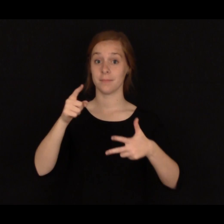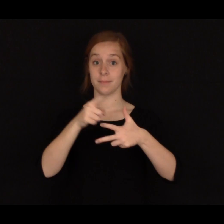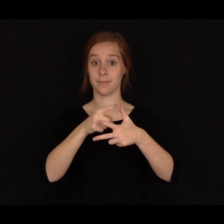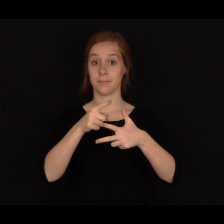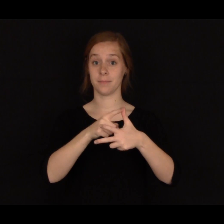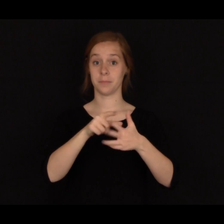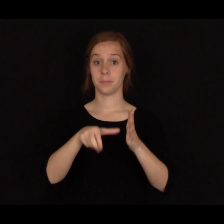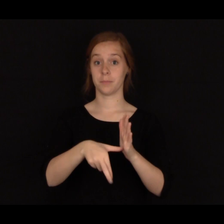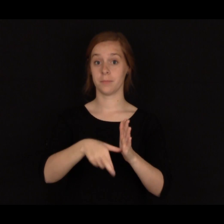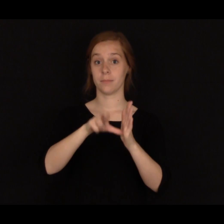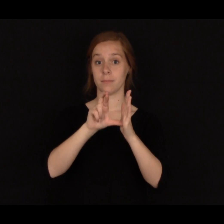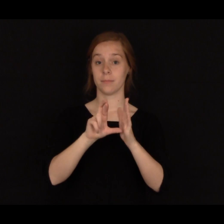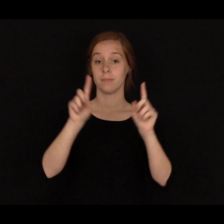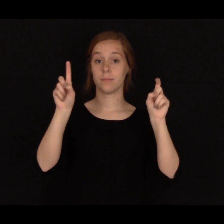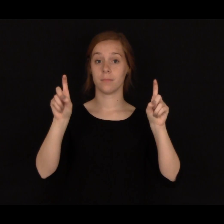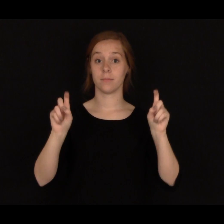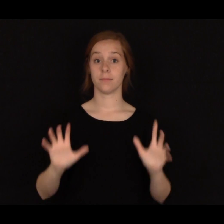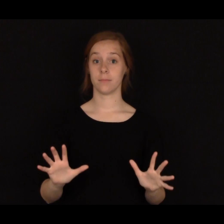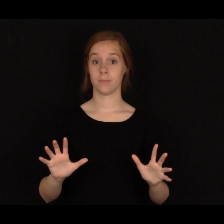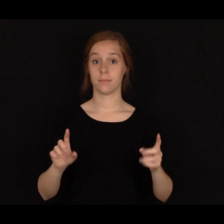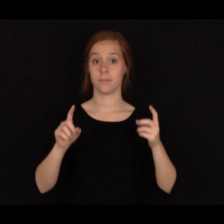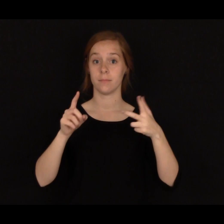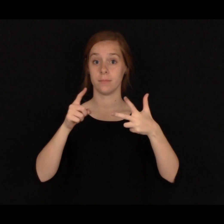There, we review for tests,